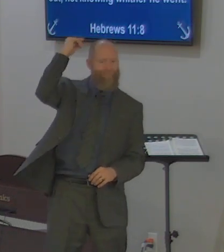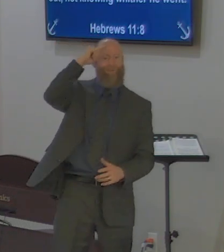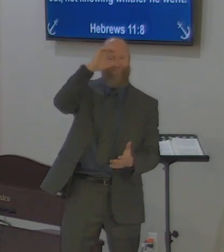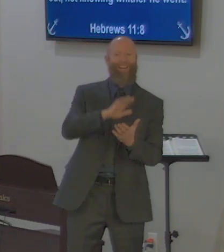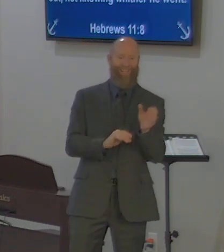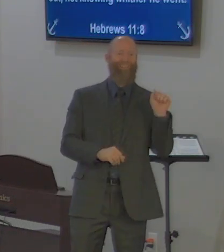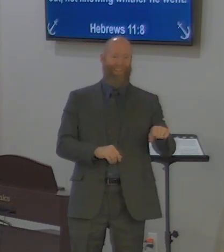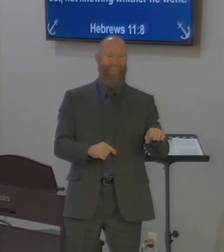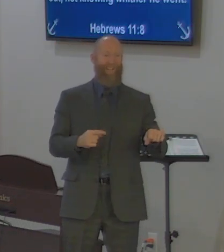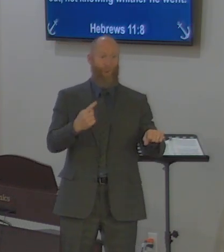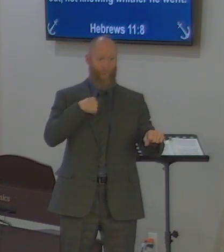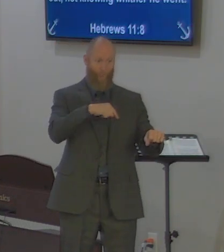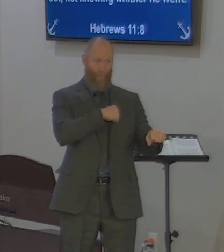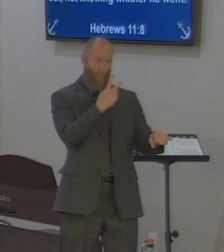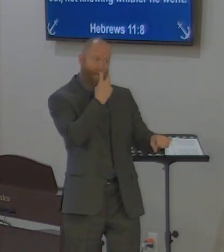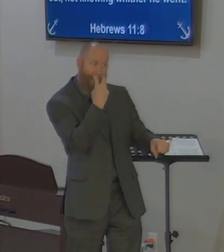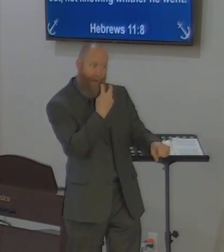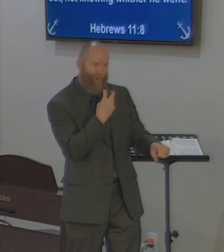it.